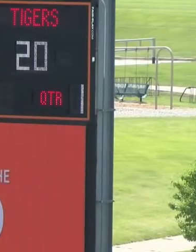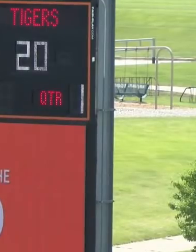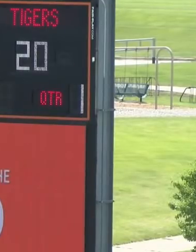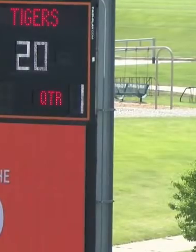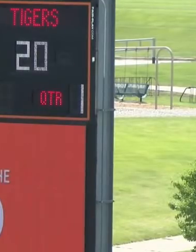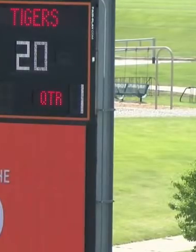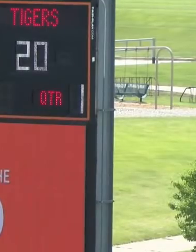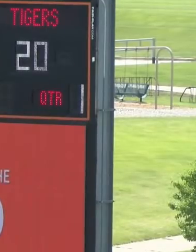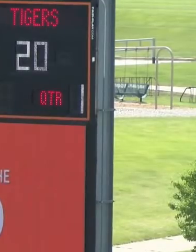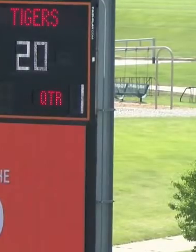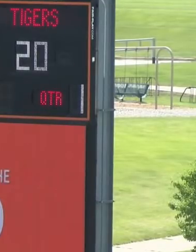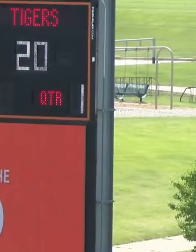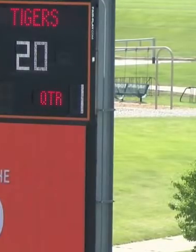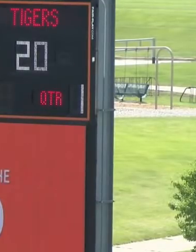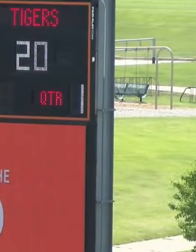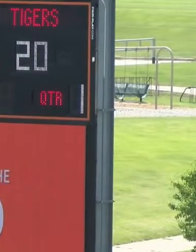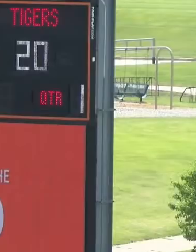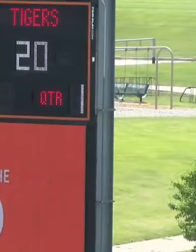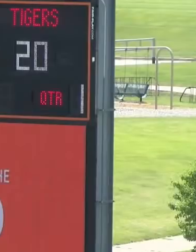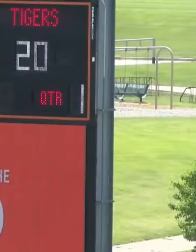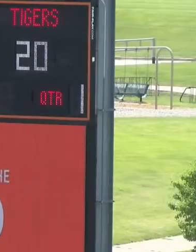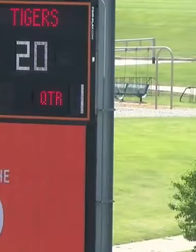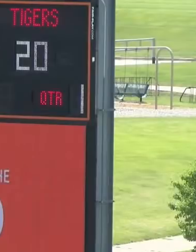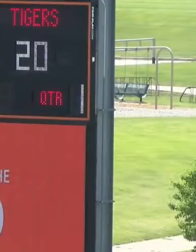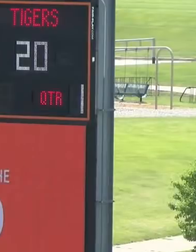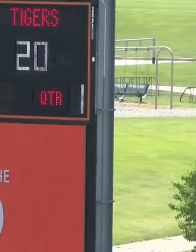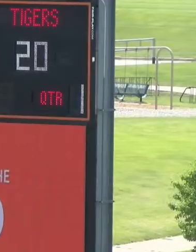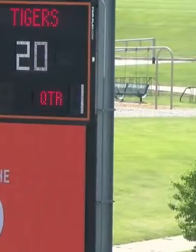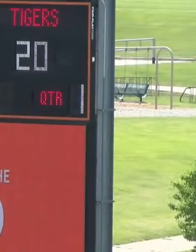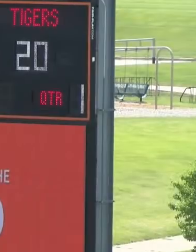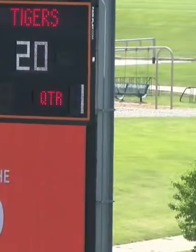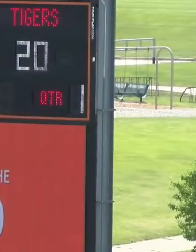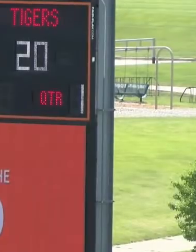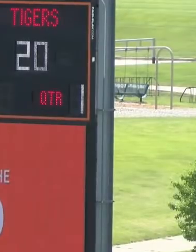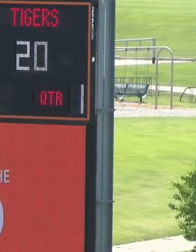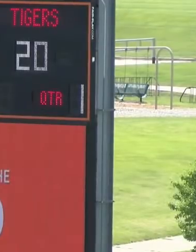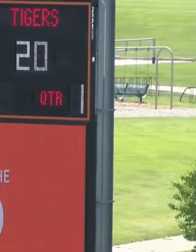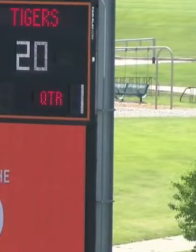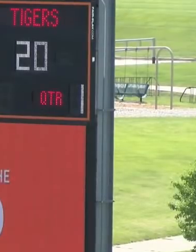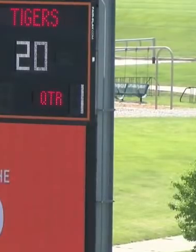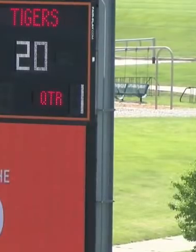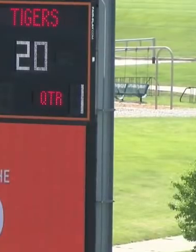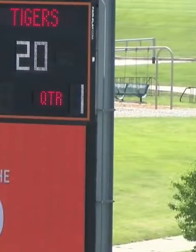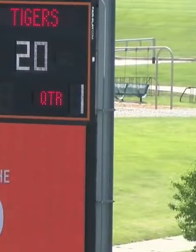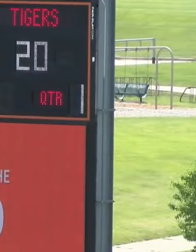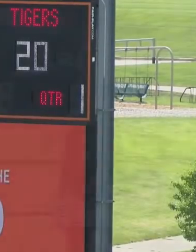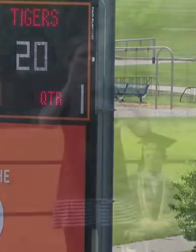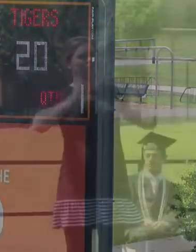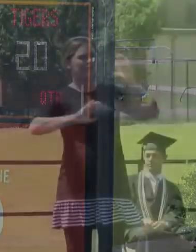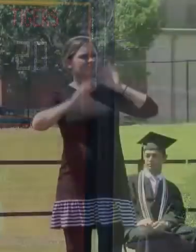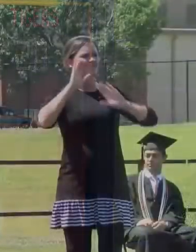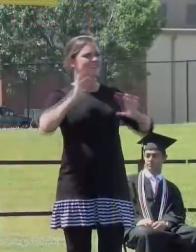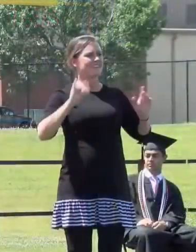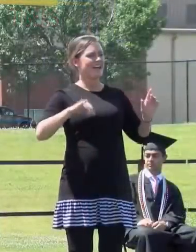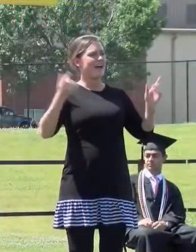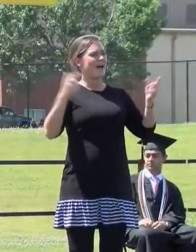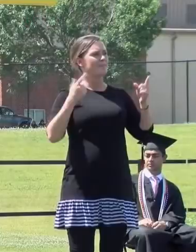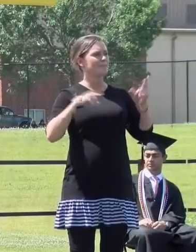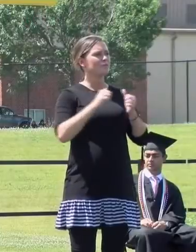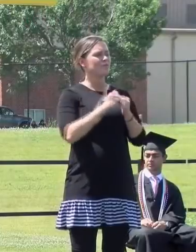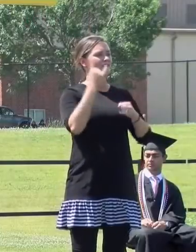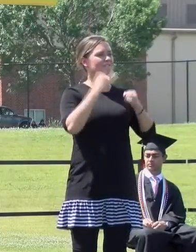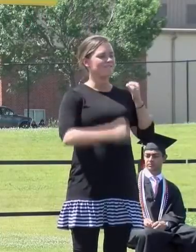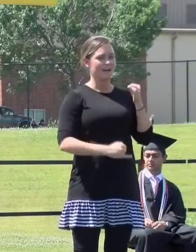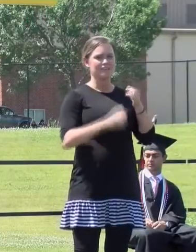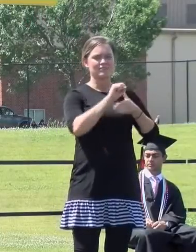and pray that this ceremony will alleviate some of the anguish you experienced during the final semester of